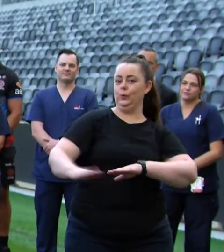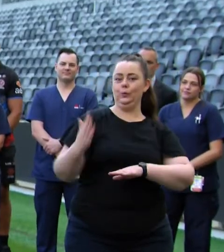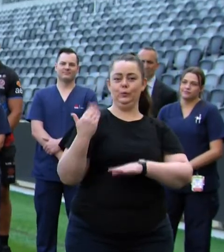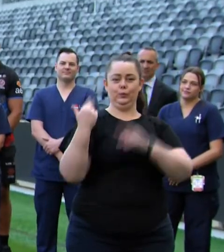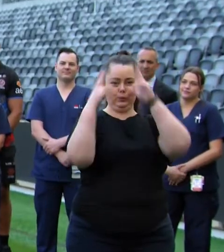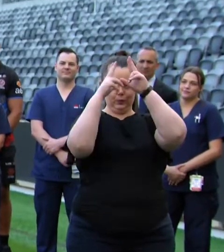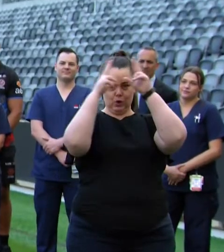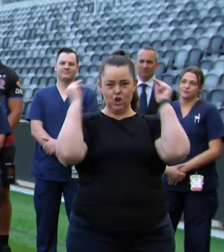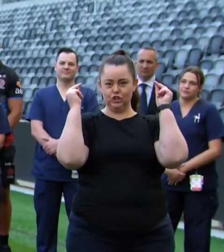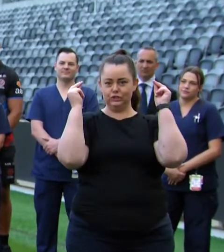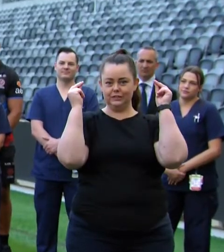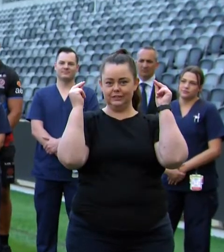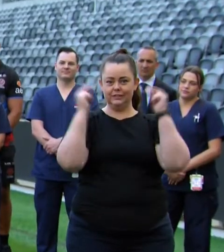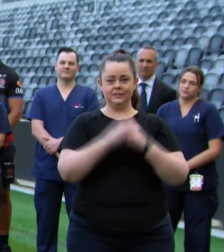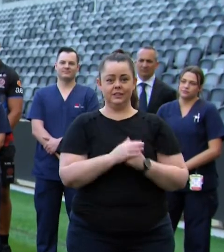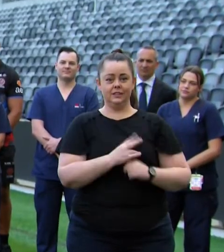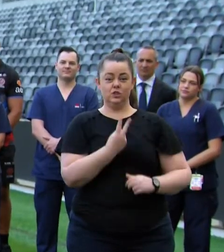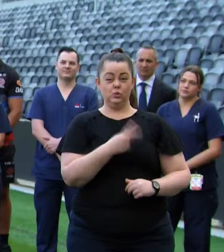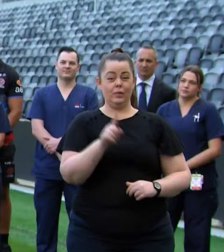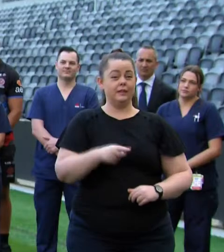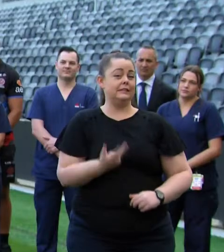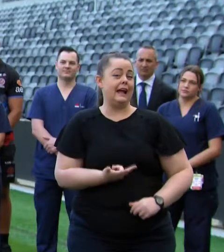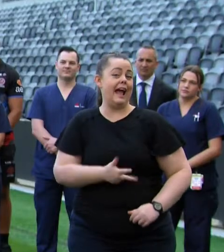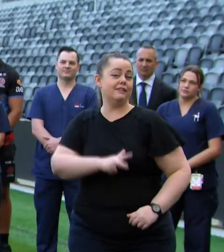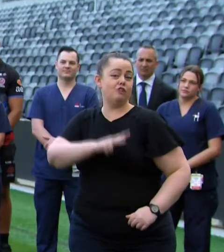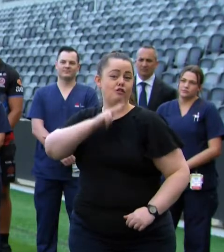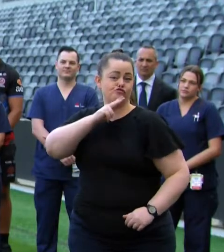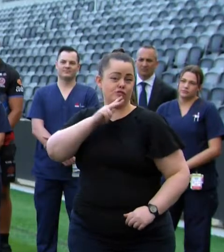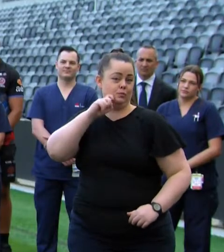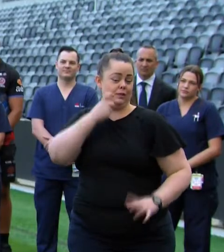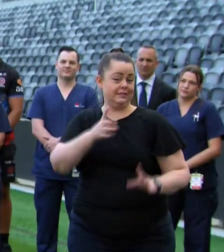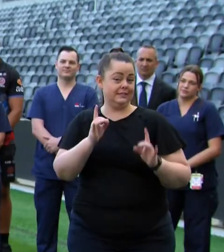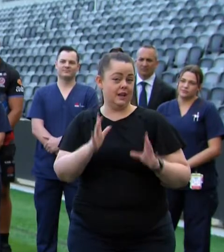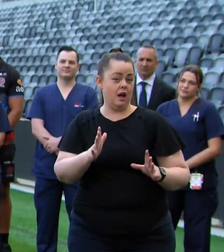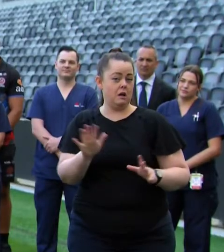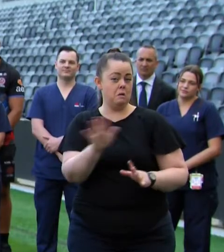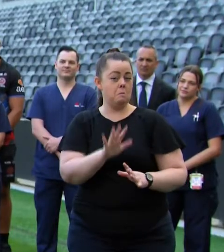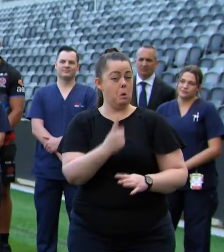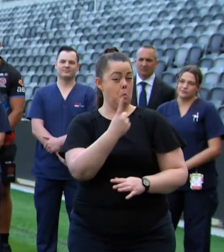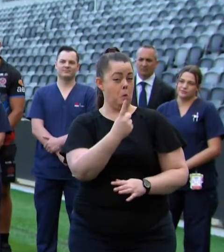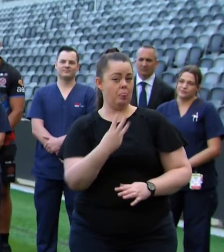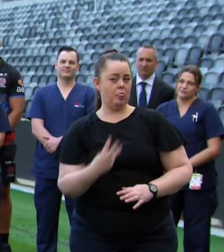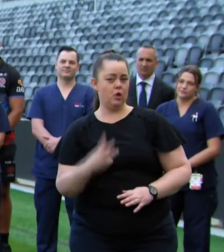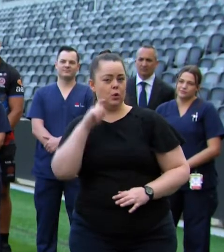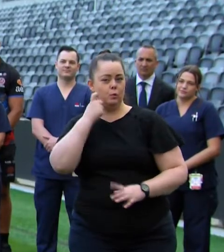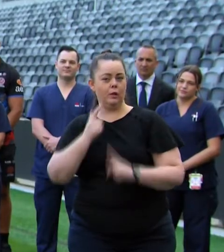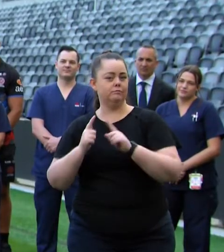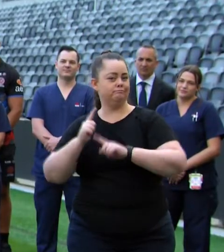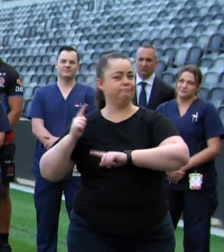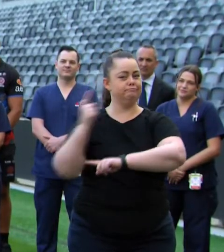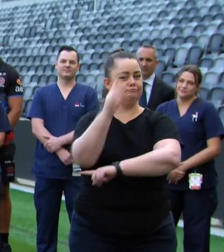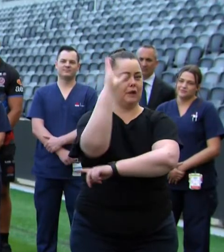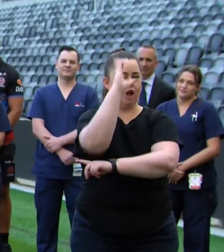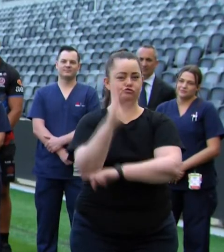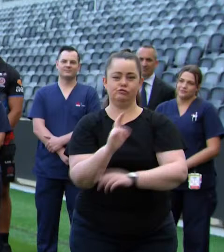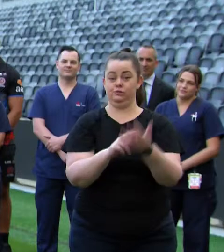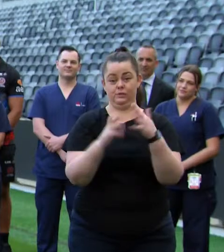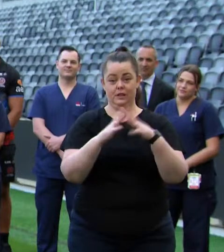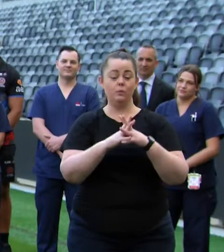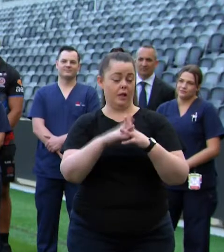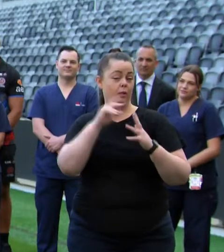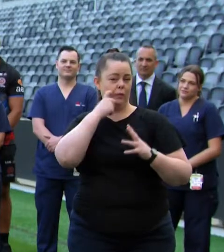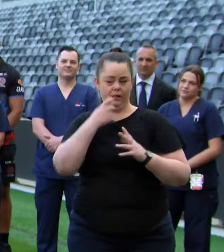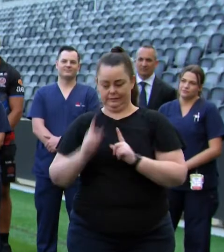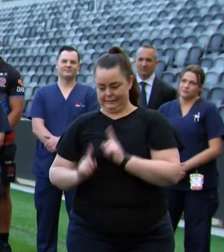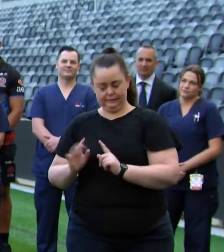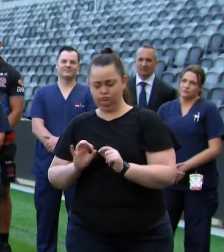be 2,800 starting. Around 1/3 of those will be located in regional and remote New South Wales, and that's incredibly